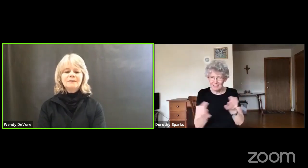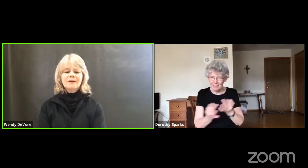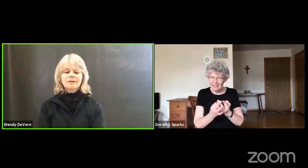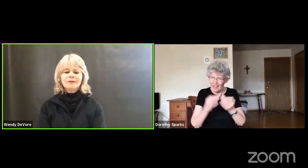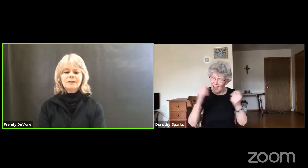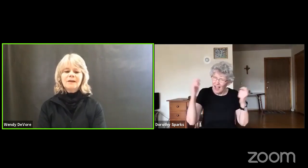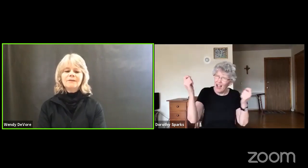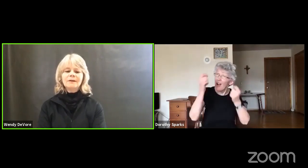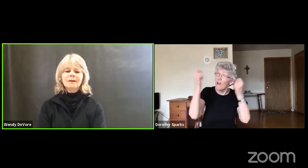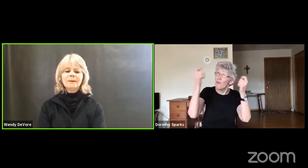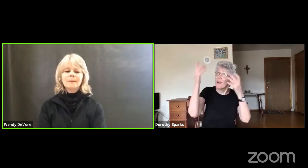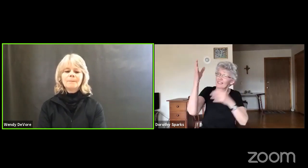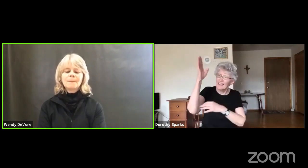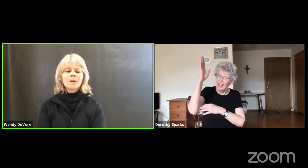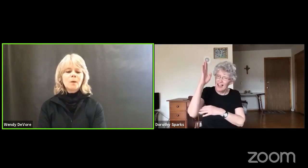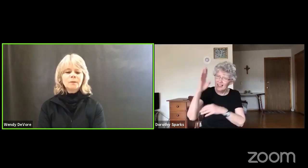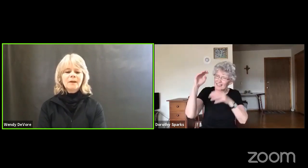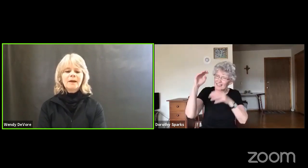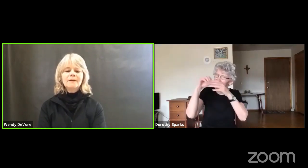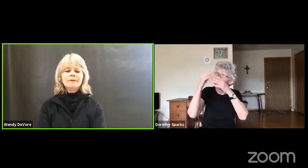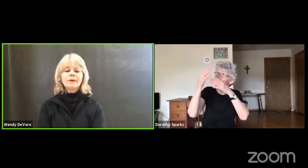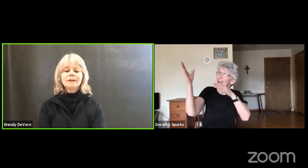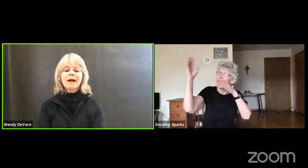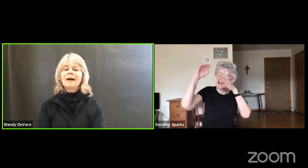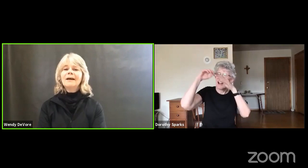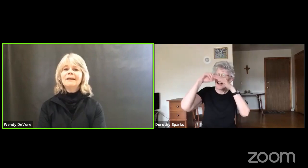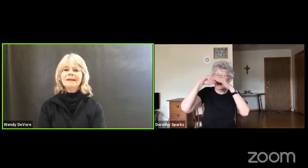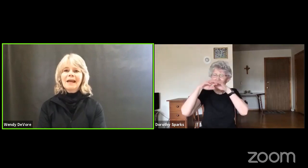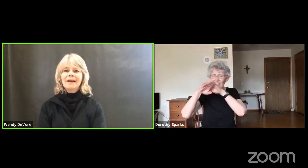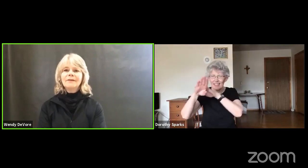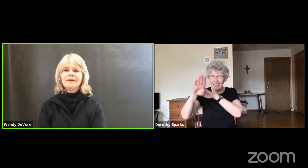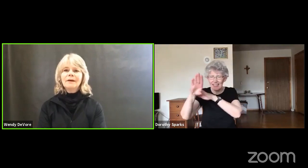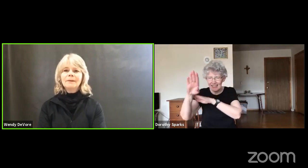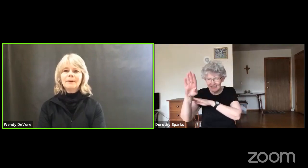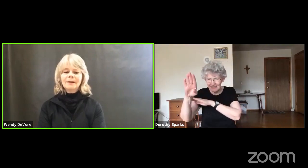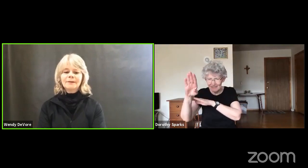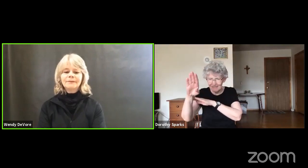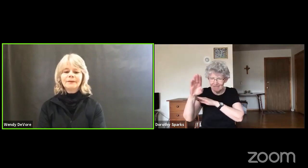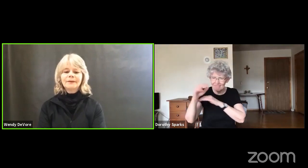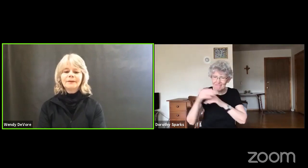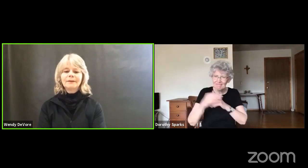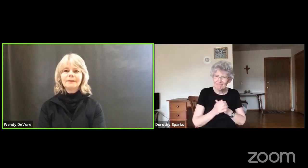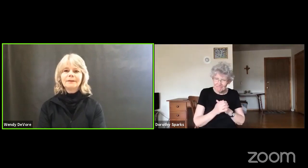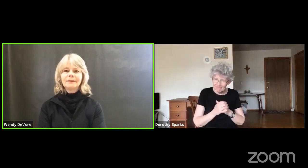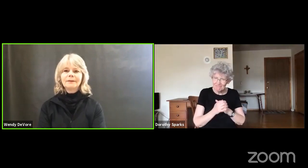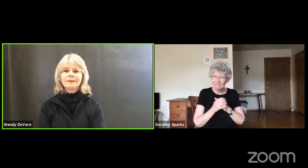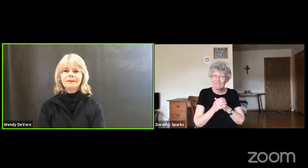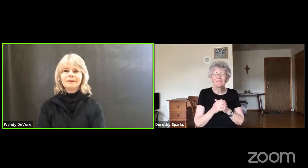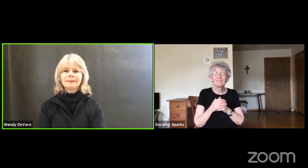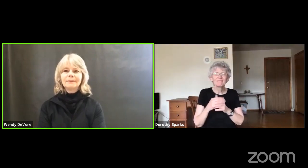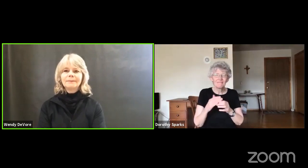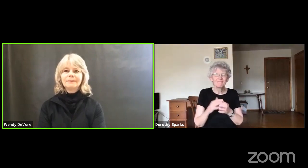our ancestor David. Hosanna for God in heaven above."